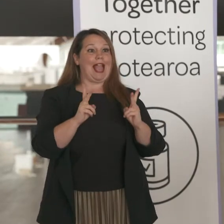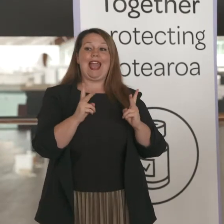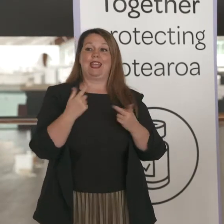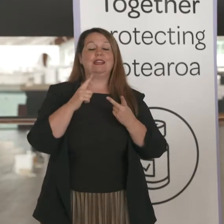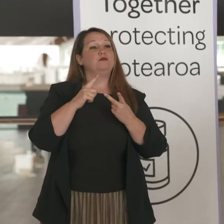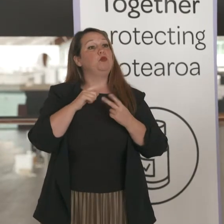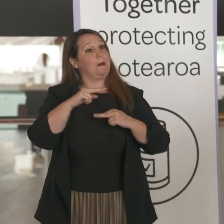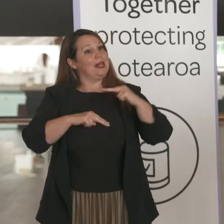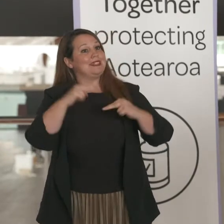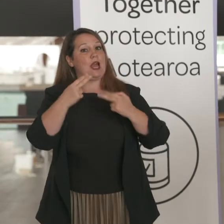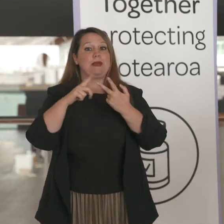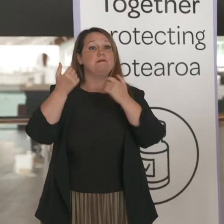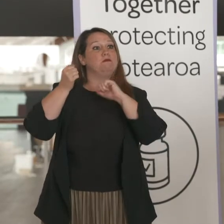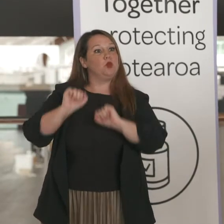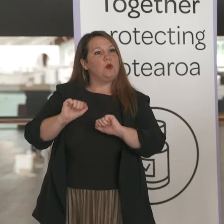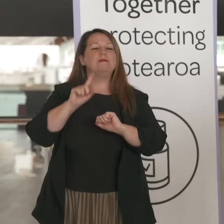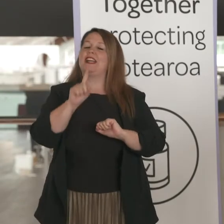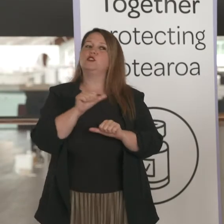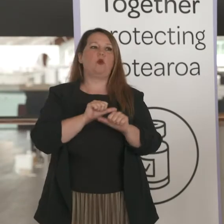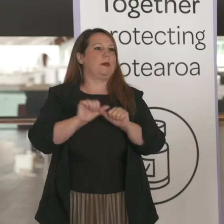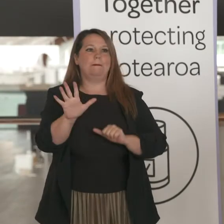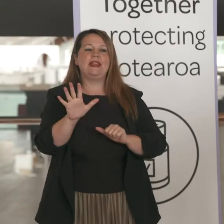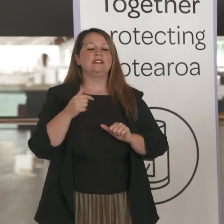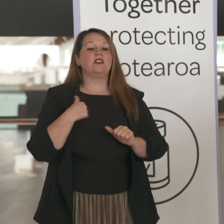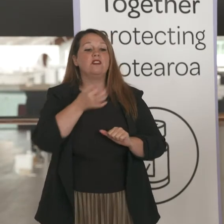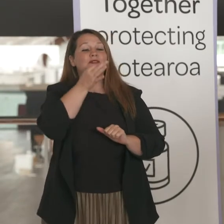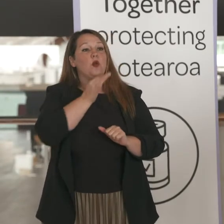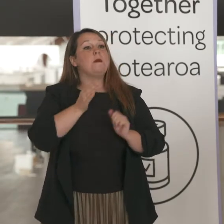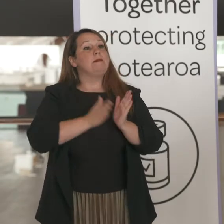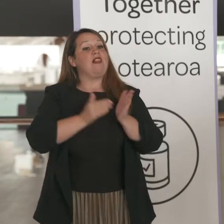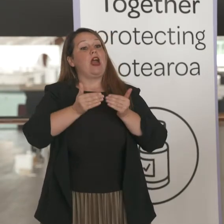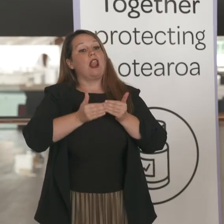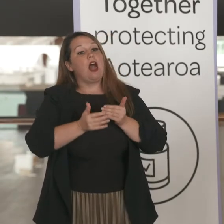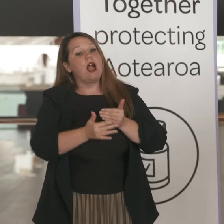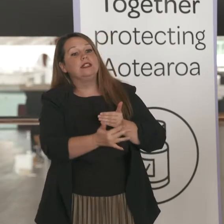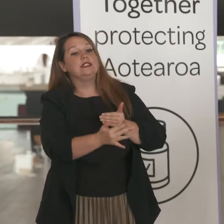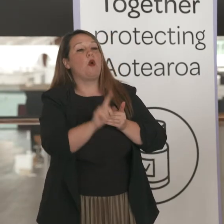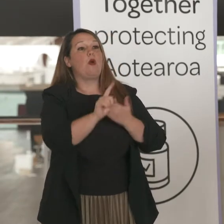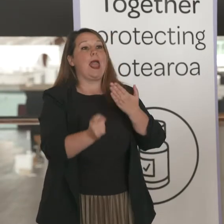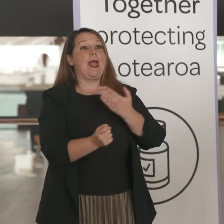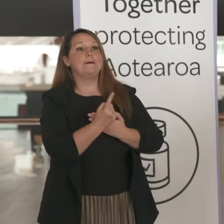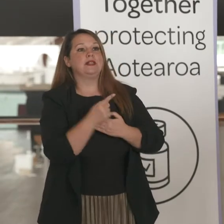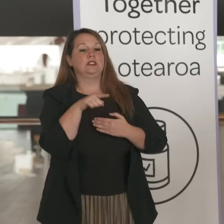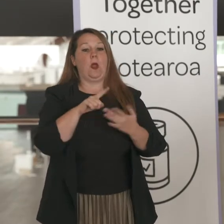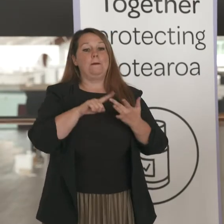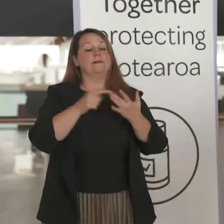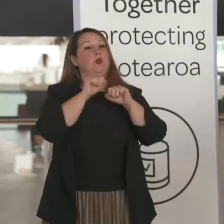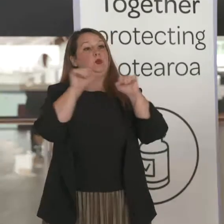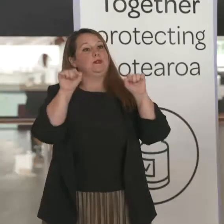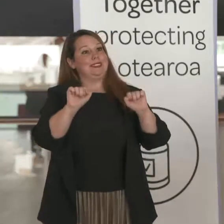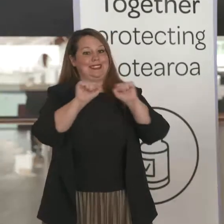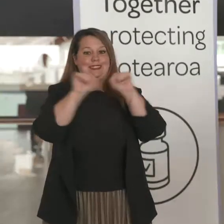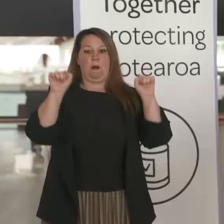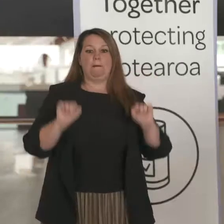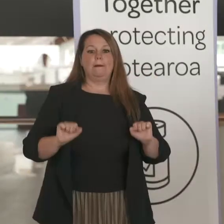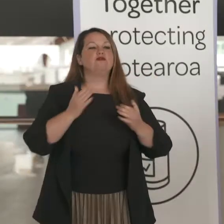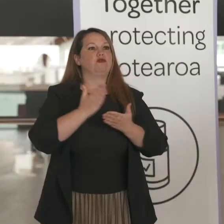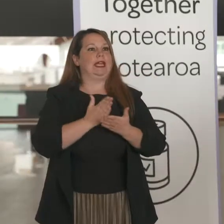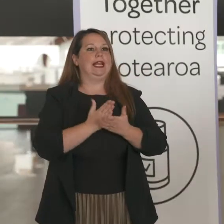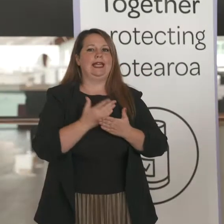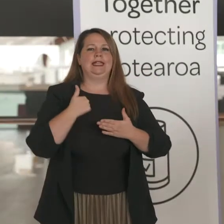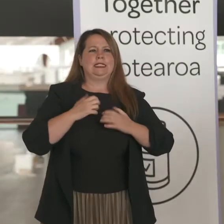immunity. Over the next few months, our immune system is working away to improve on that early